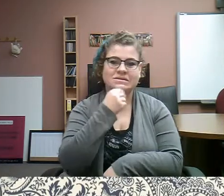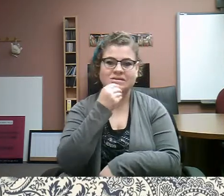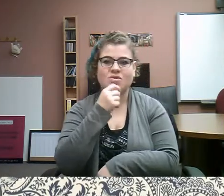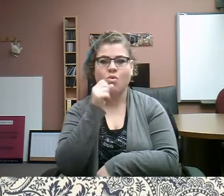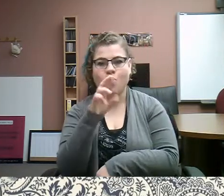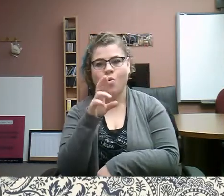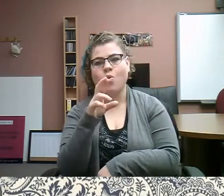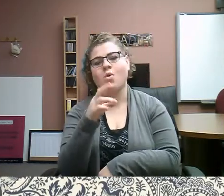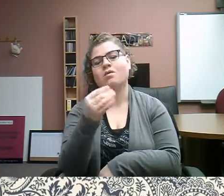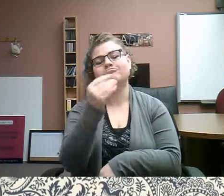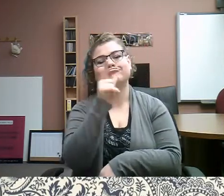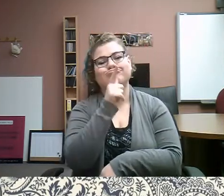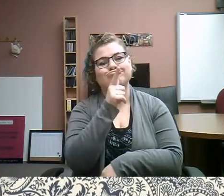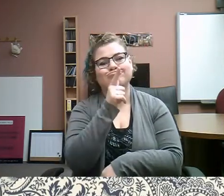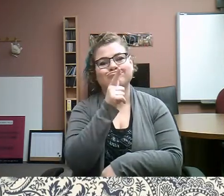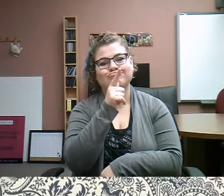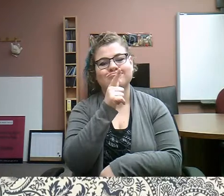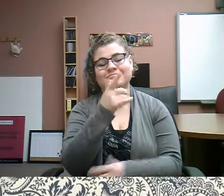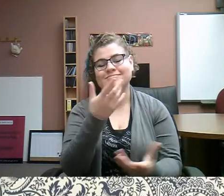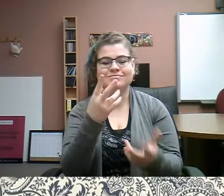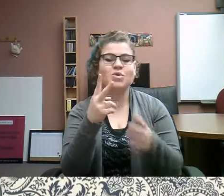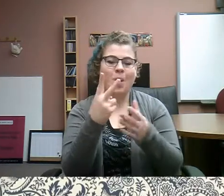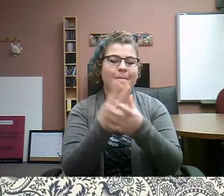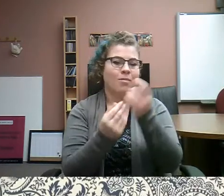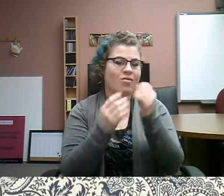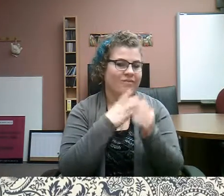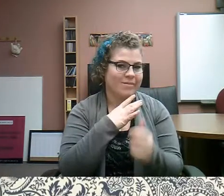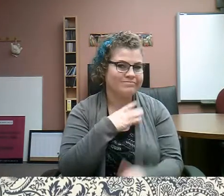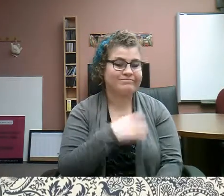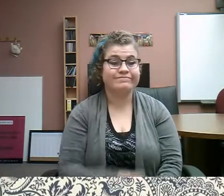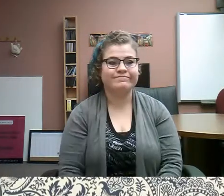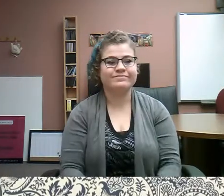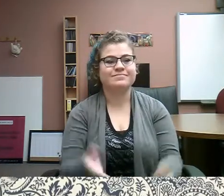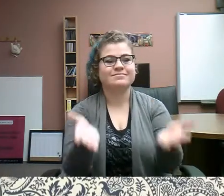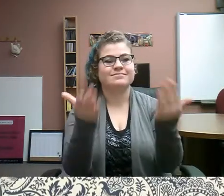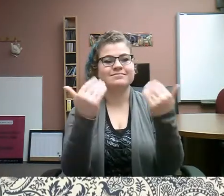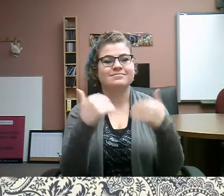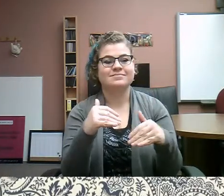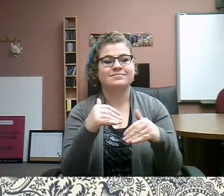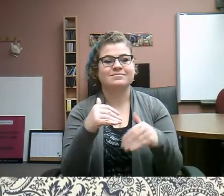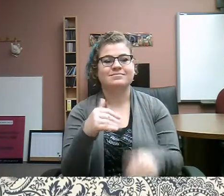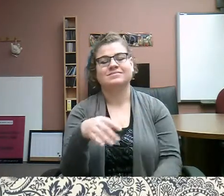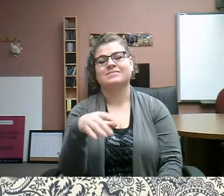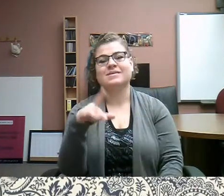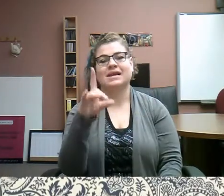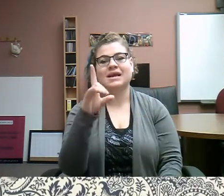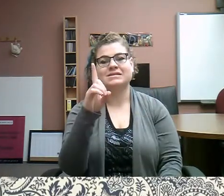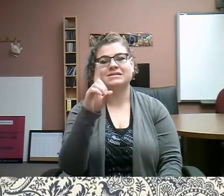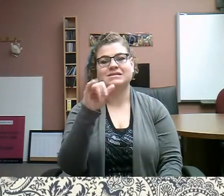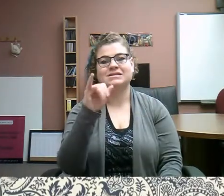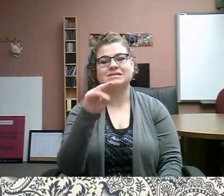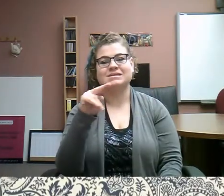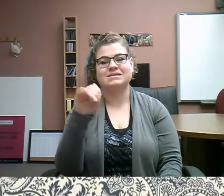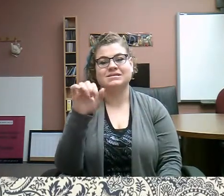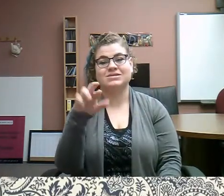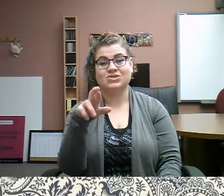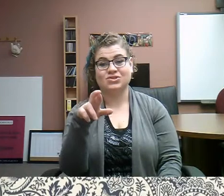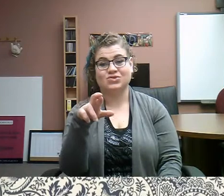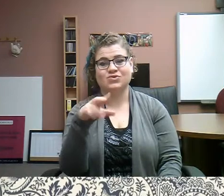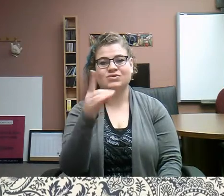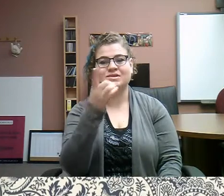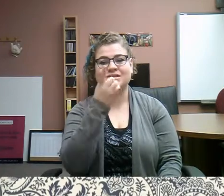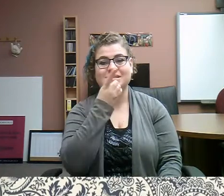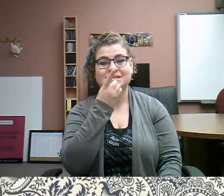Or you can say afternoon eat, lunch. Both are fine. They mean the same thing.